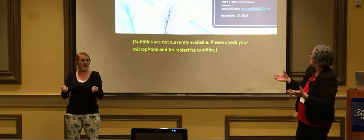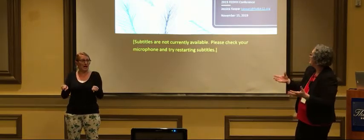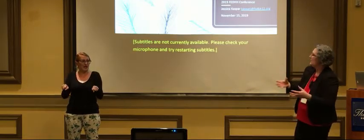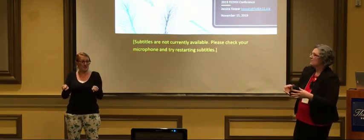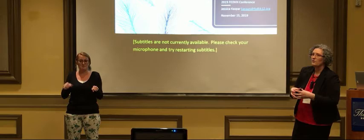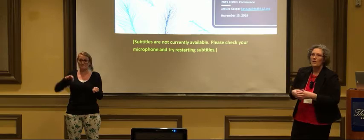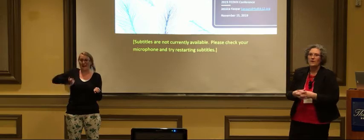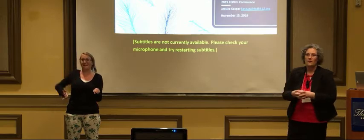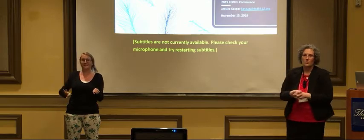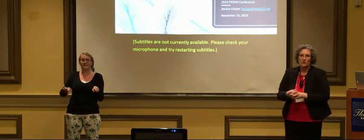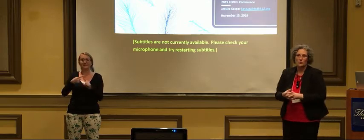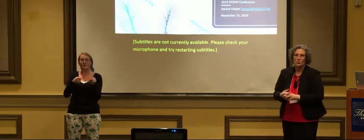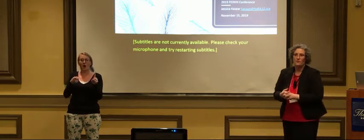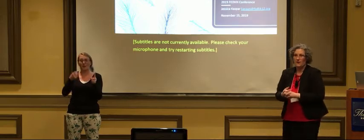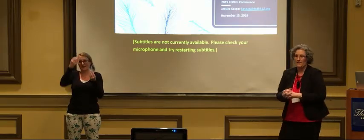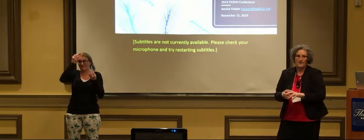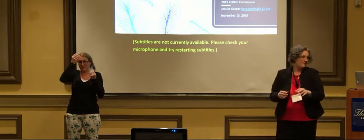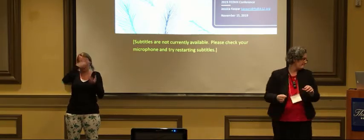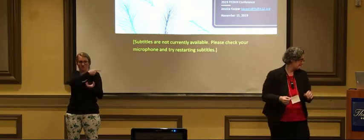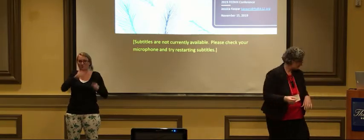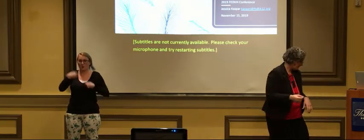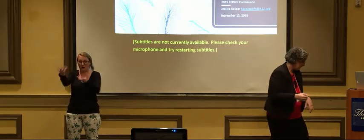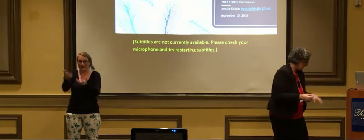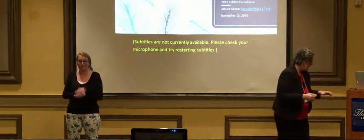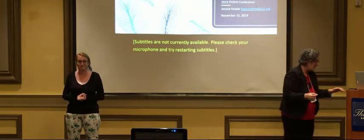to benefit from the information provided.